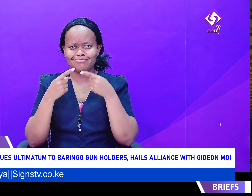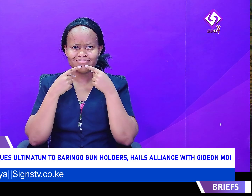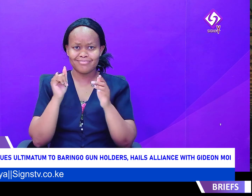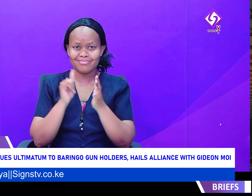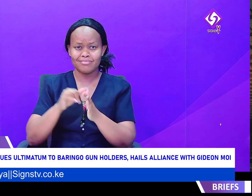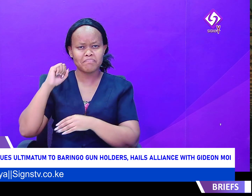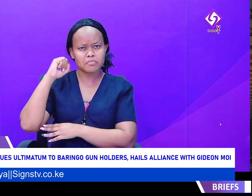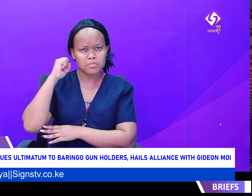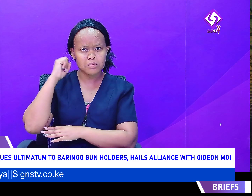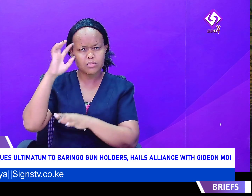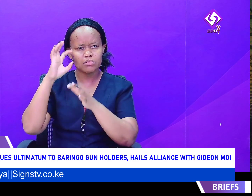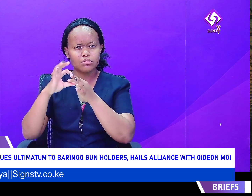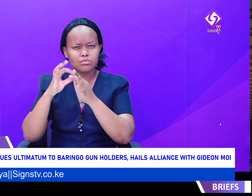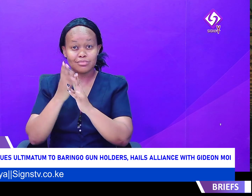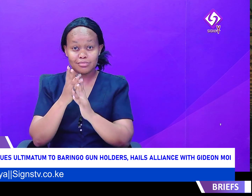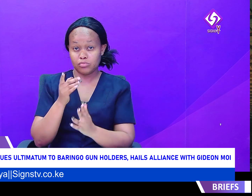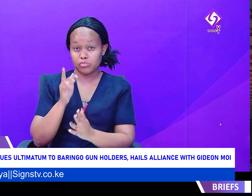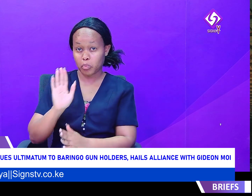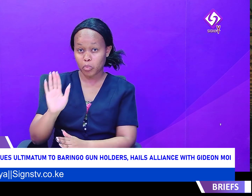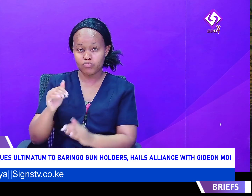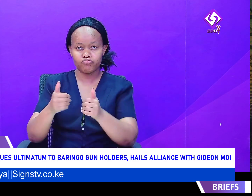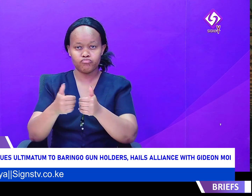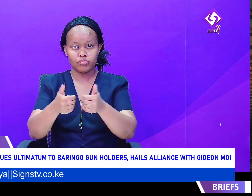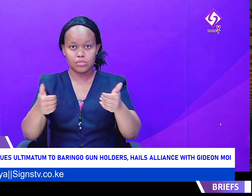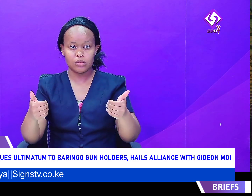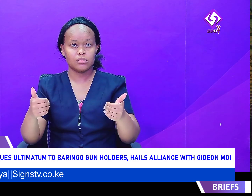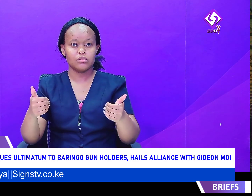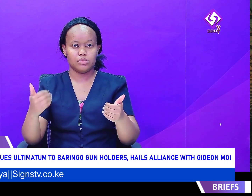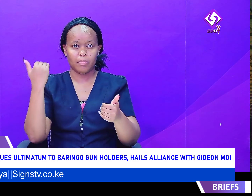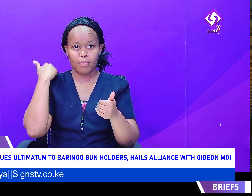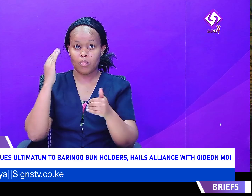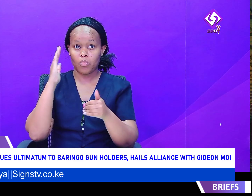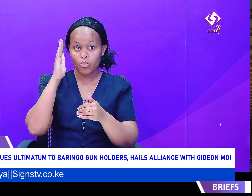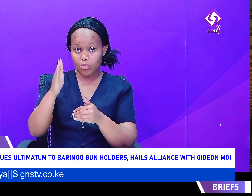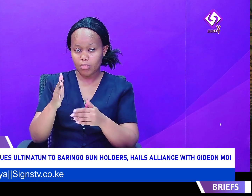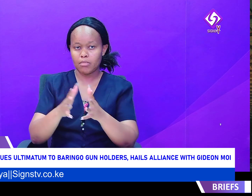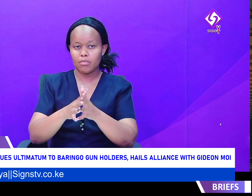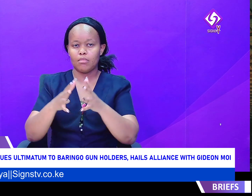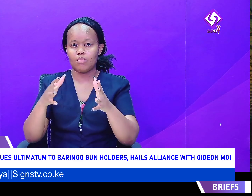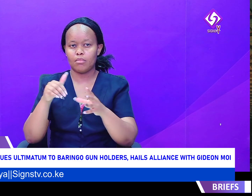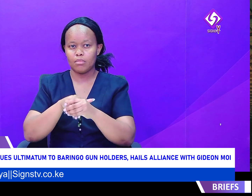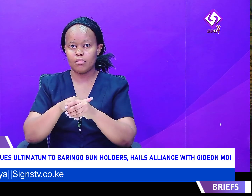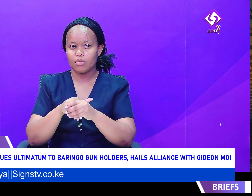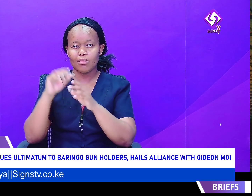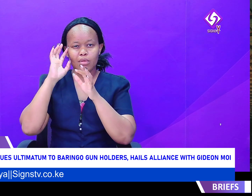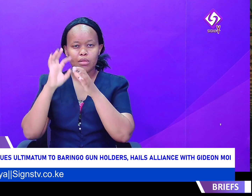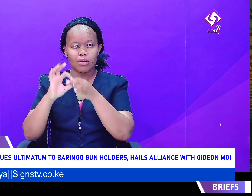Chairman Gideon Moi. The president lauded the cooperation, announced